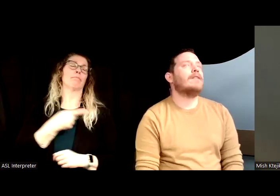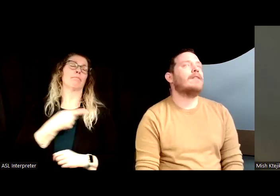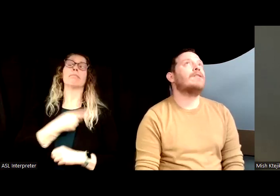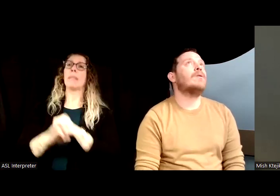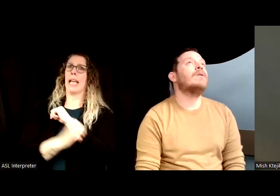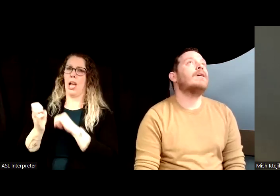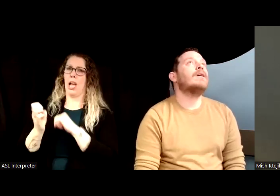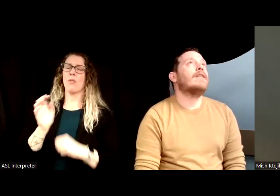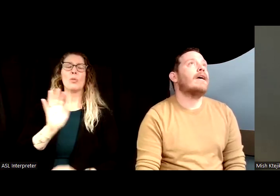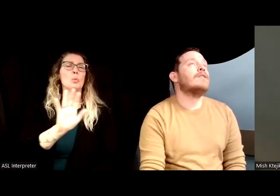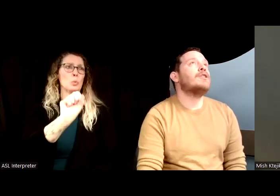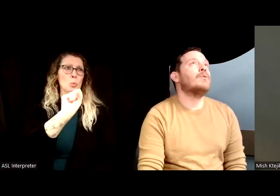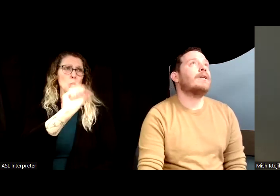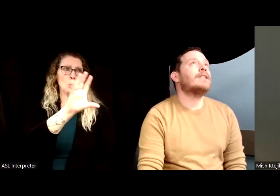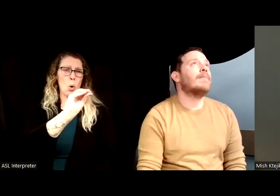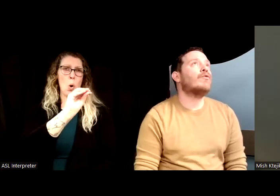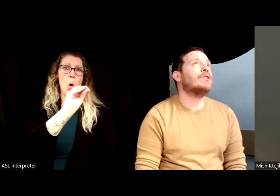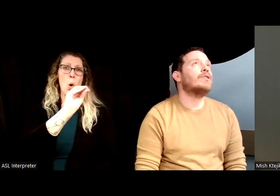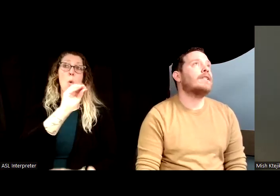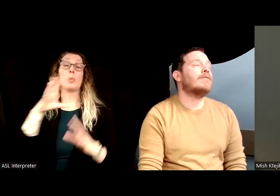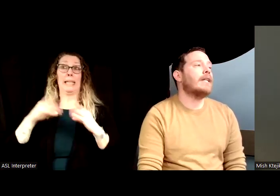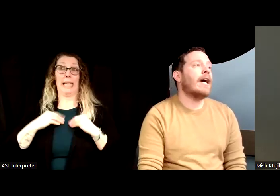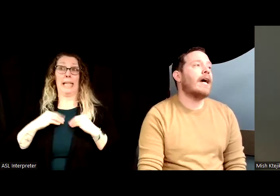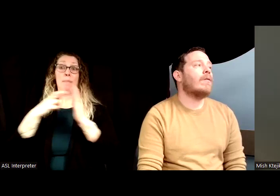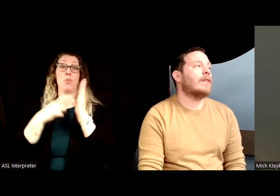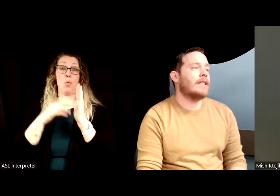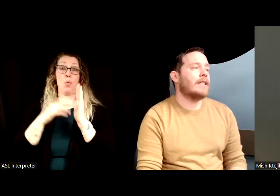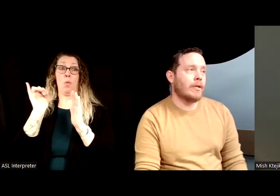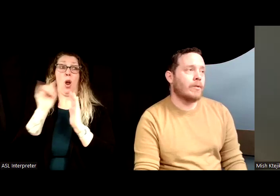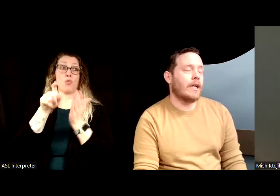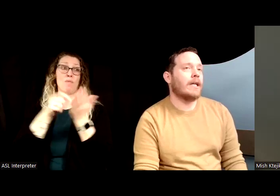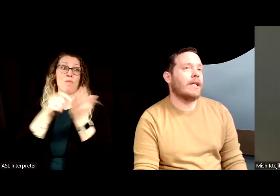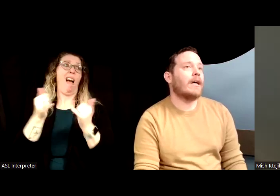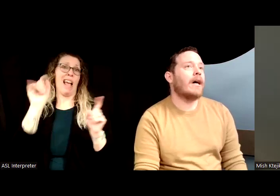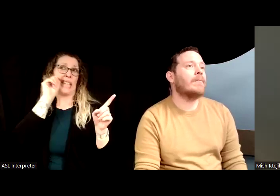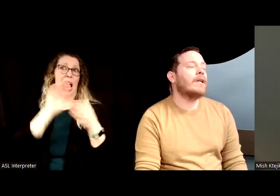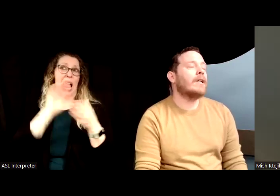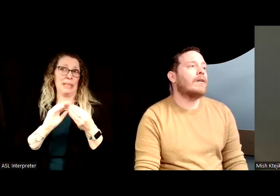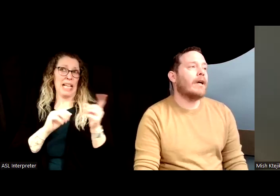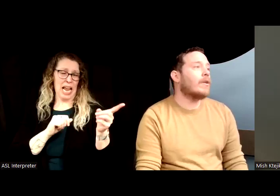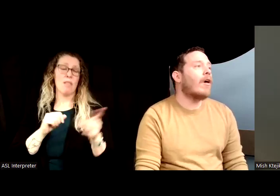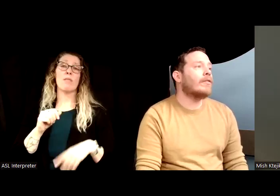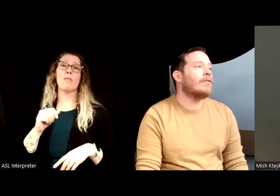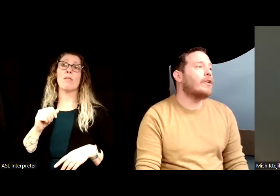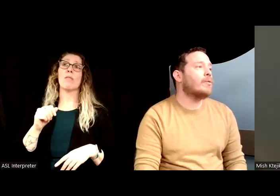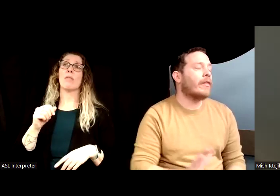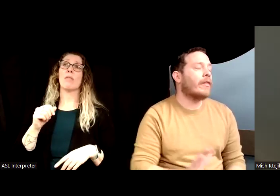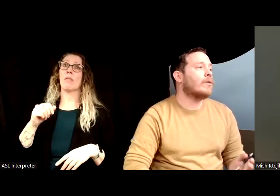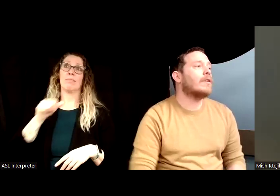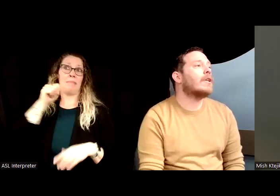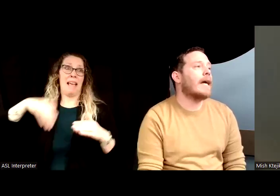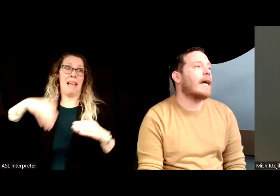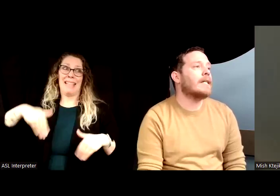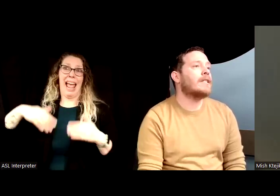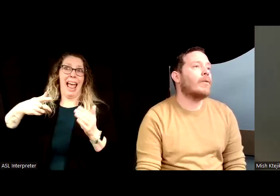and so then to accept the rules as they're written now, like Tammy was saying, we haven't all reviewed what